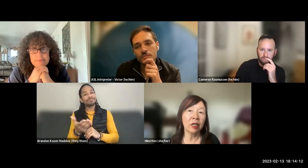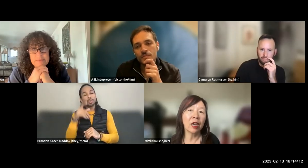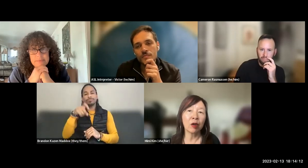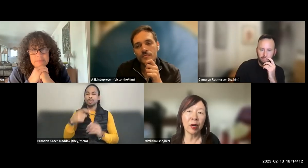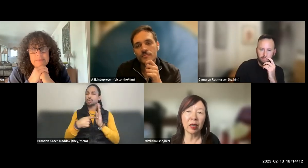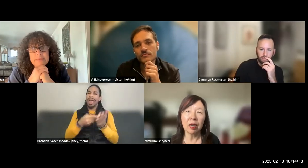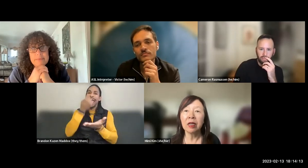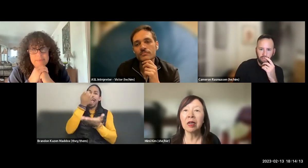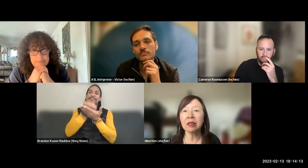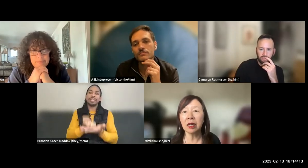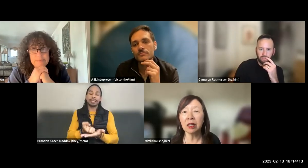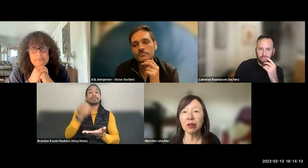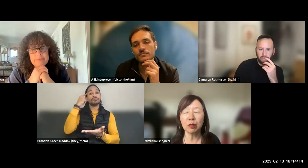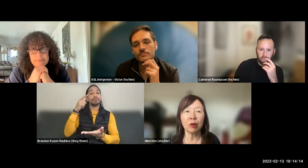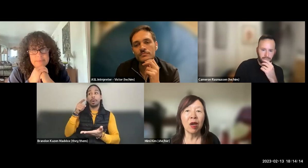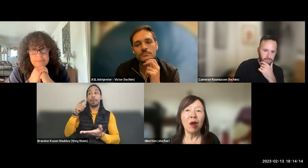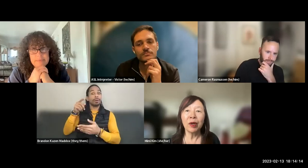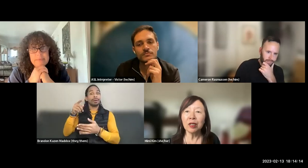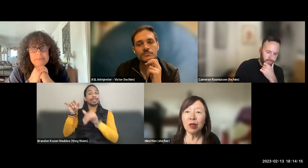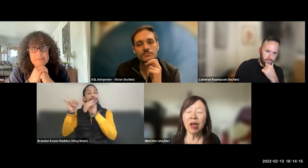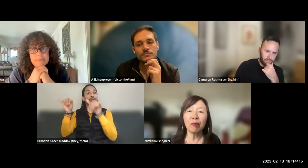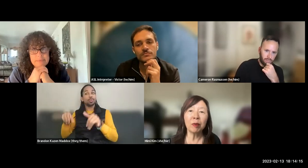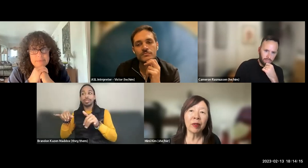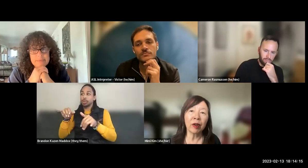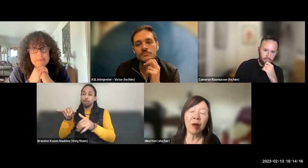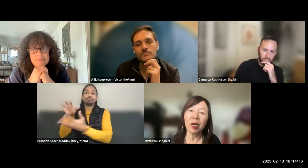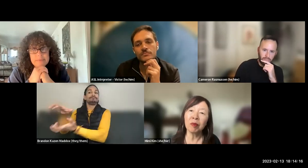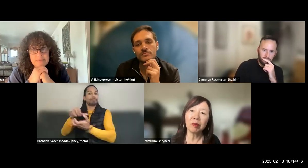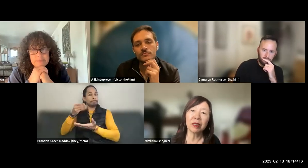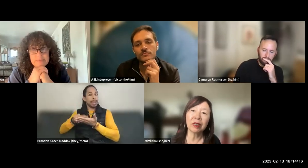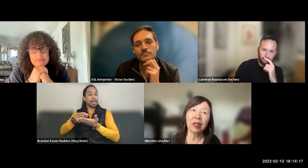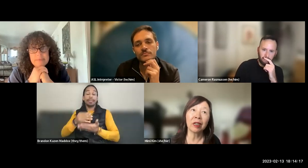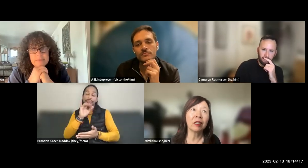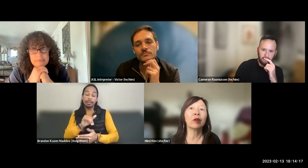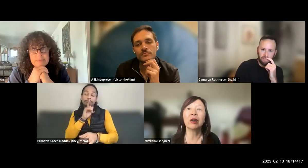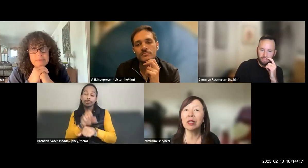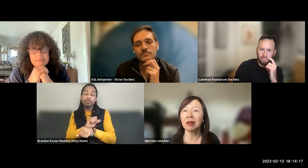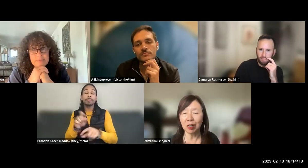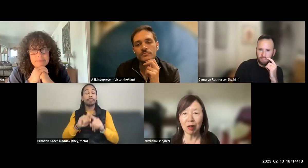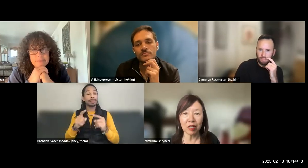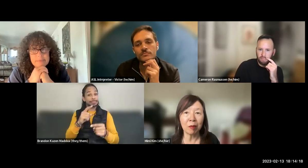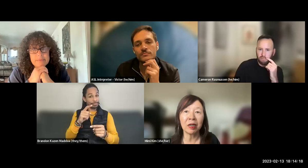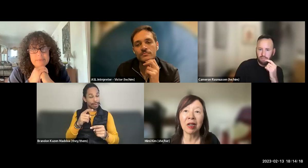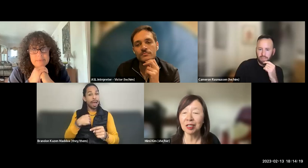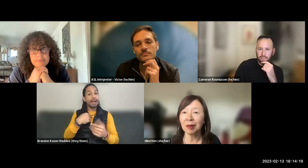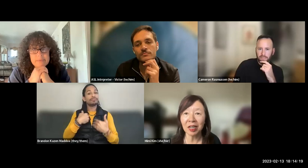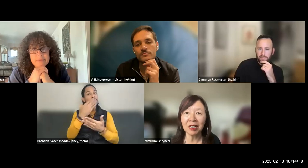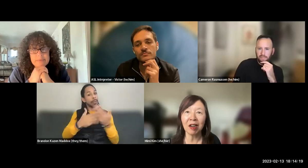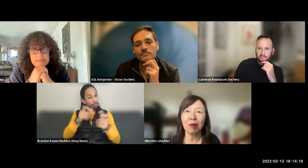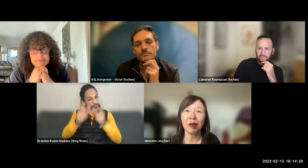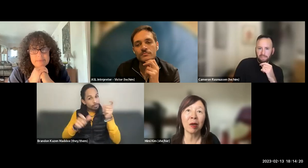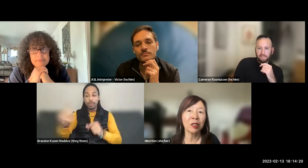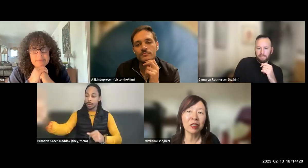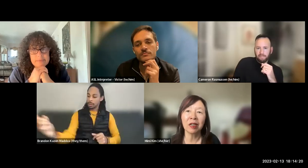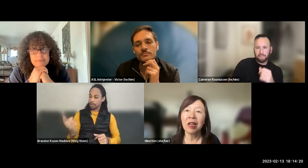institution to get your money. Yes, that is true. But I do have people that are coming up to me and saying, and hearing now time and time again